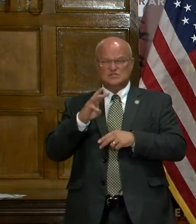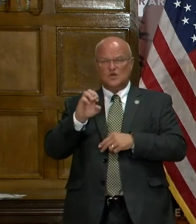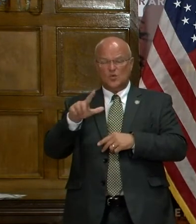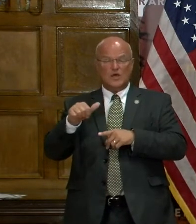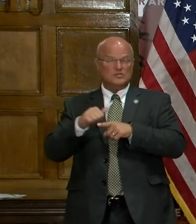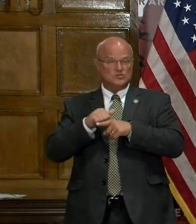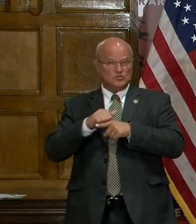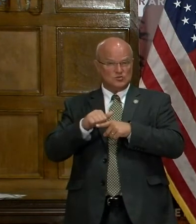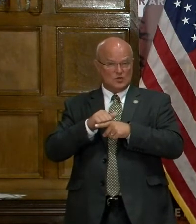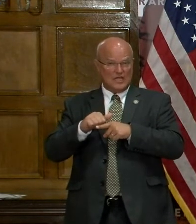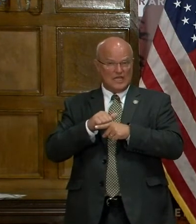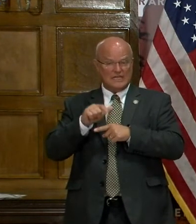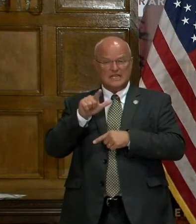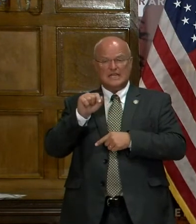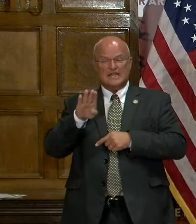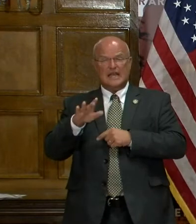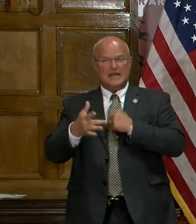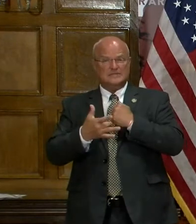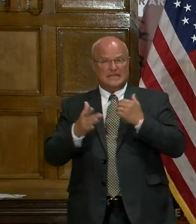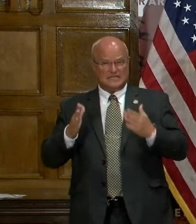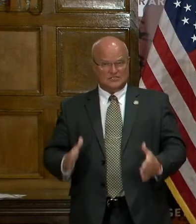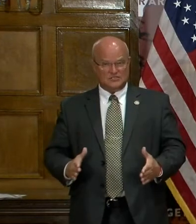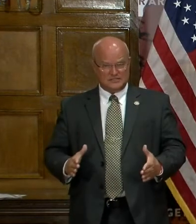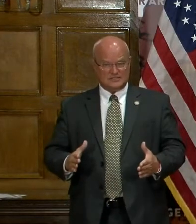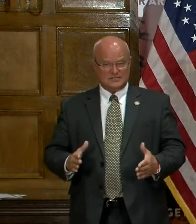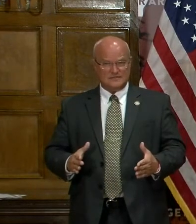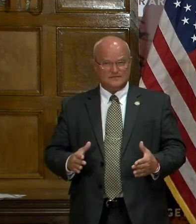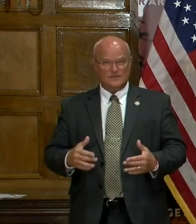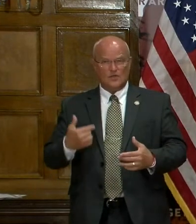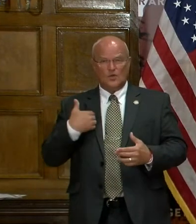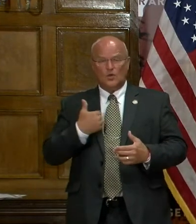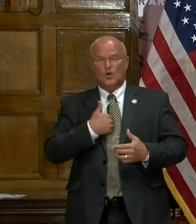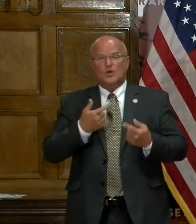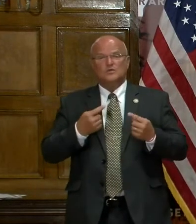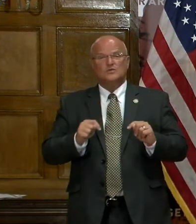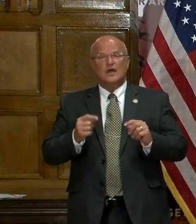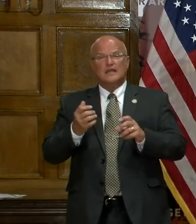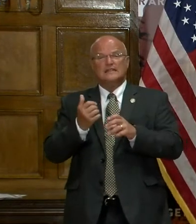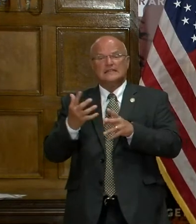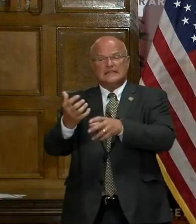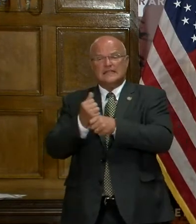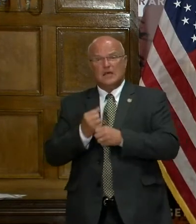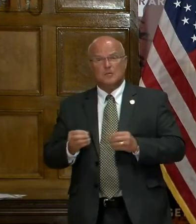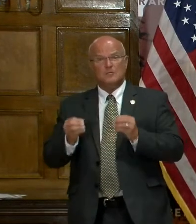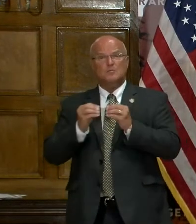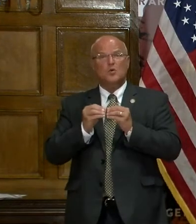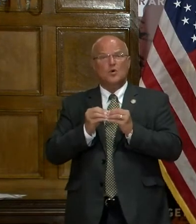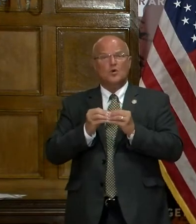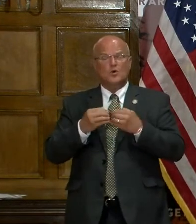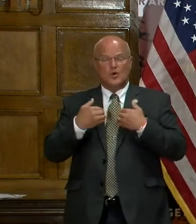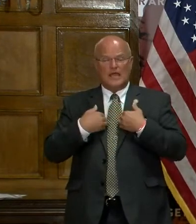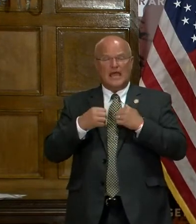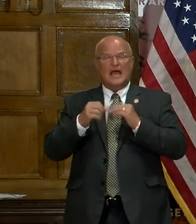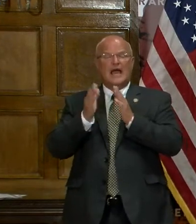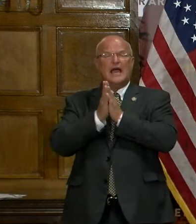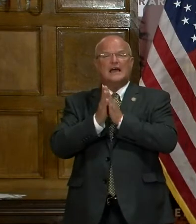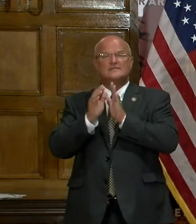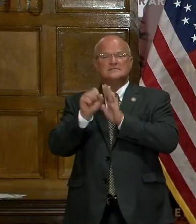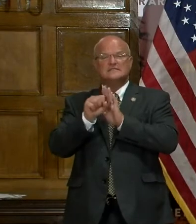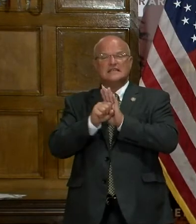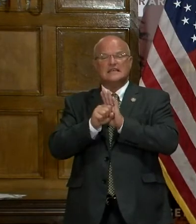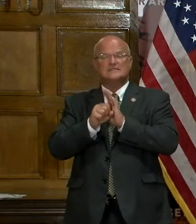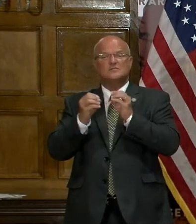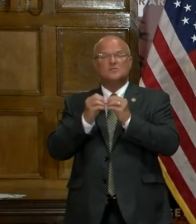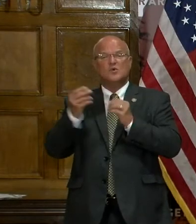well-trained laboratory technicians. We are trying to get more. We have space for more